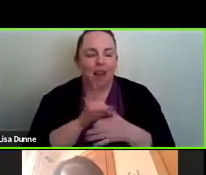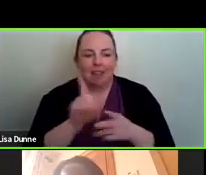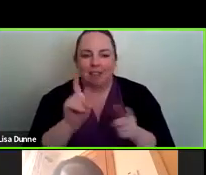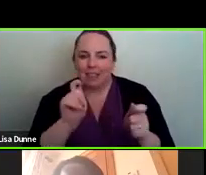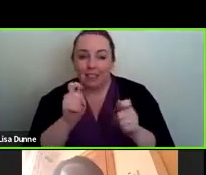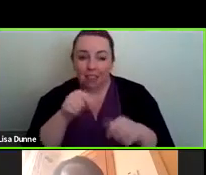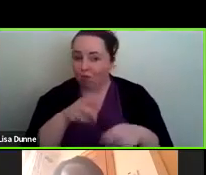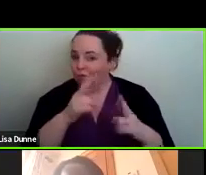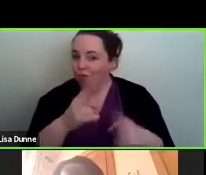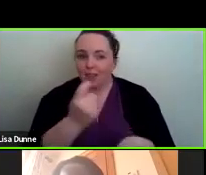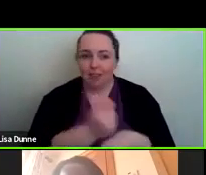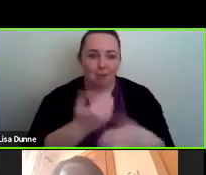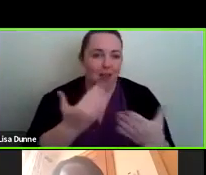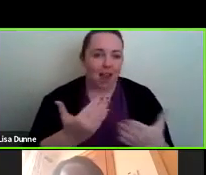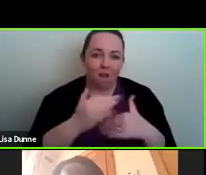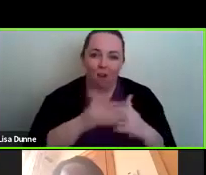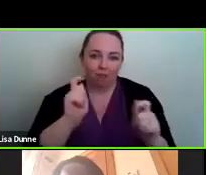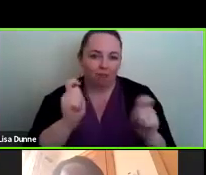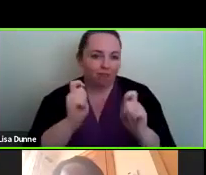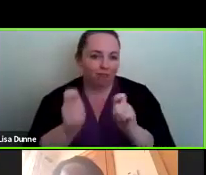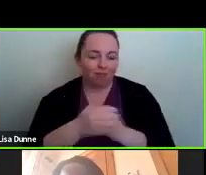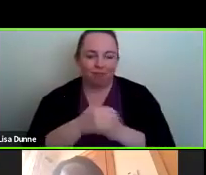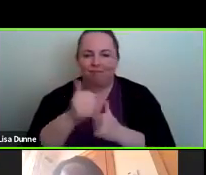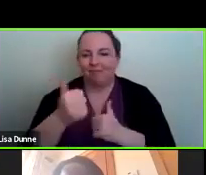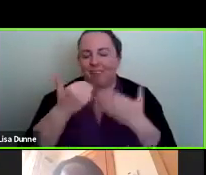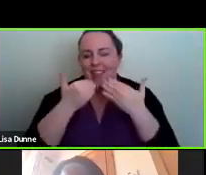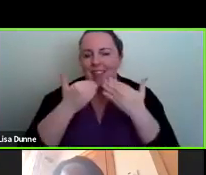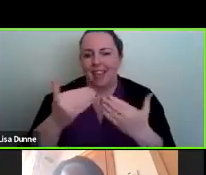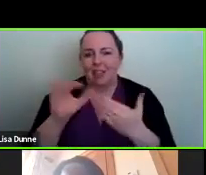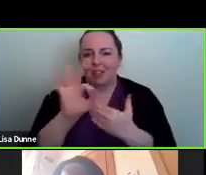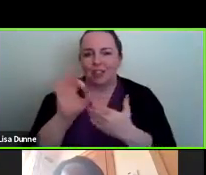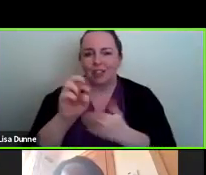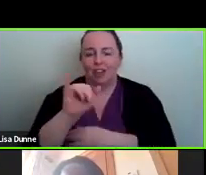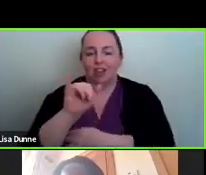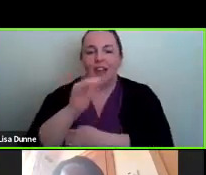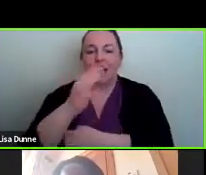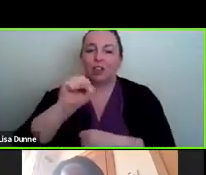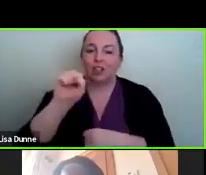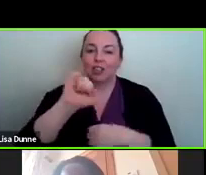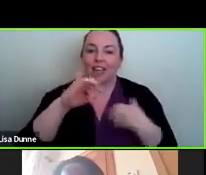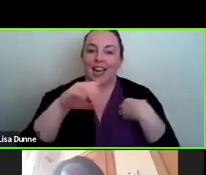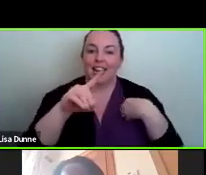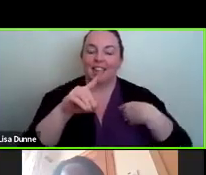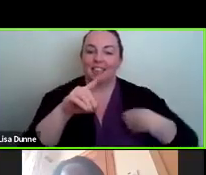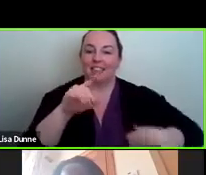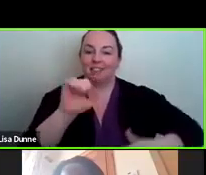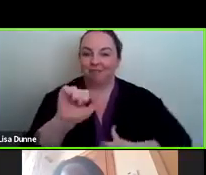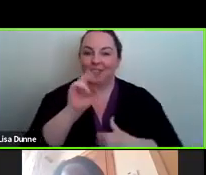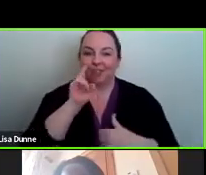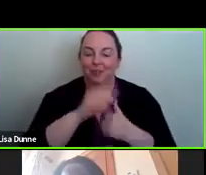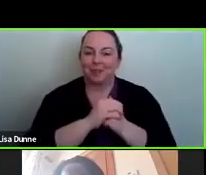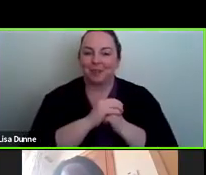time. Great, Gerry. Thank you very much. Sinead, turning to you.